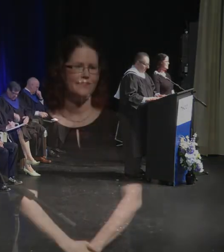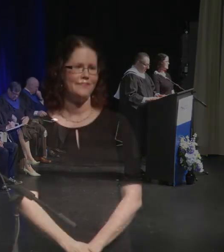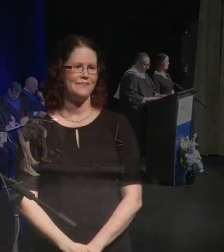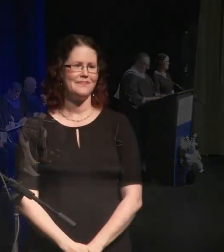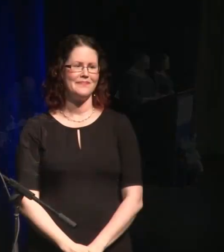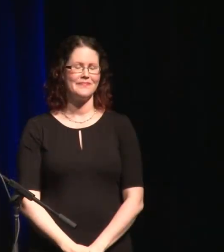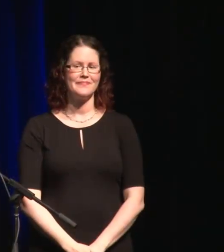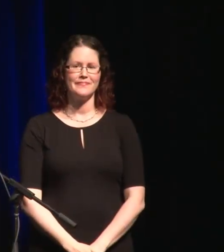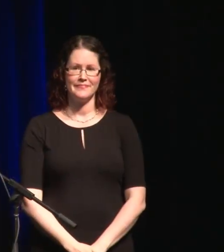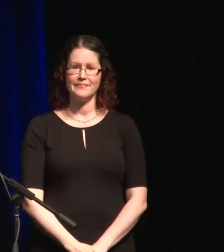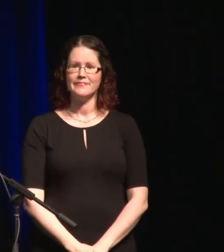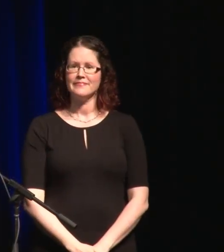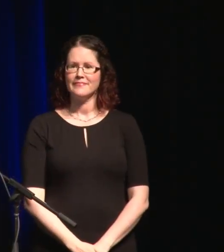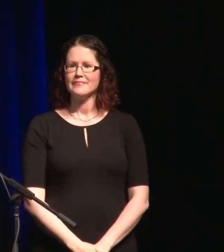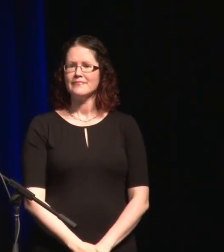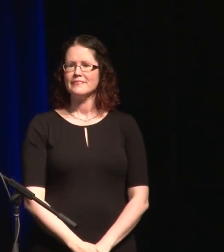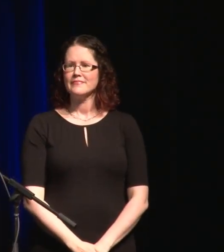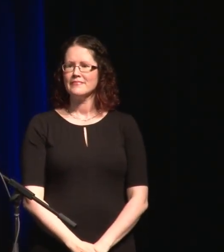Wow.